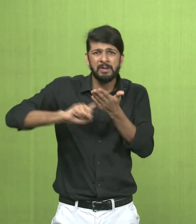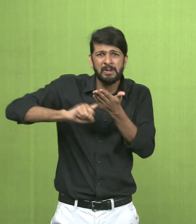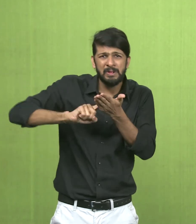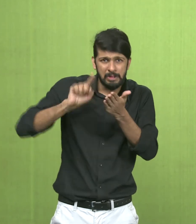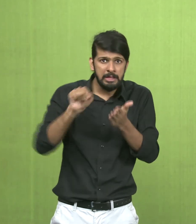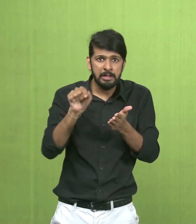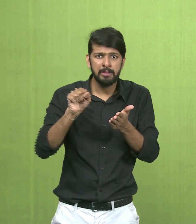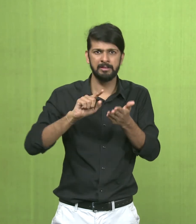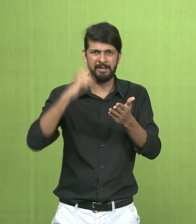And you also have the blackness